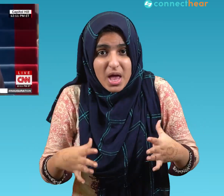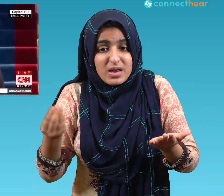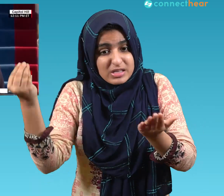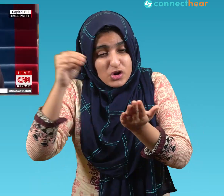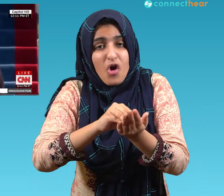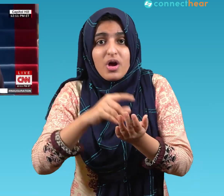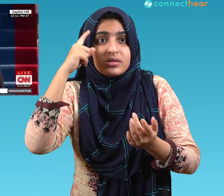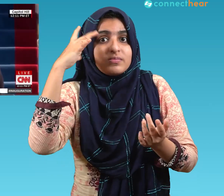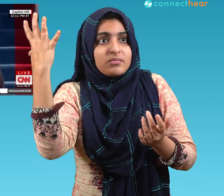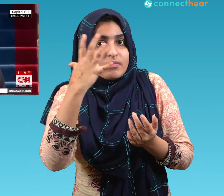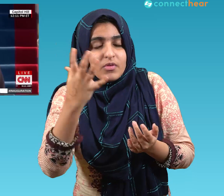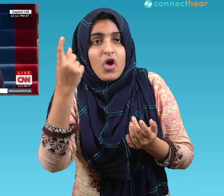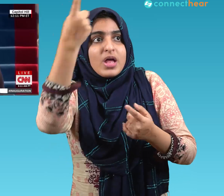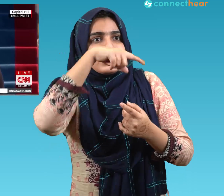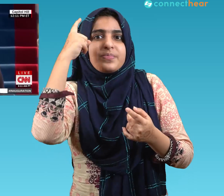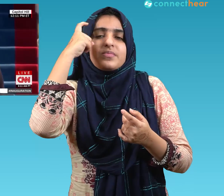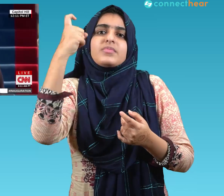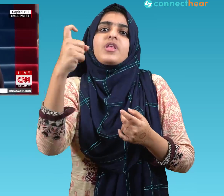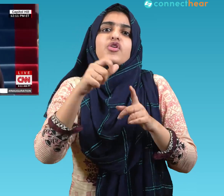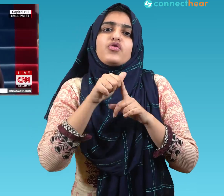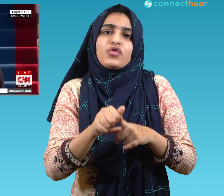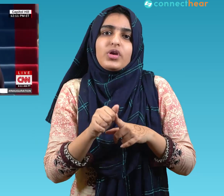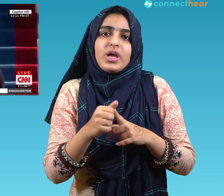of our great nation. If we do this,